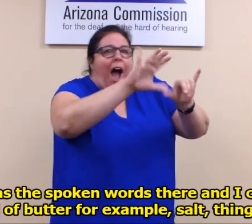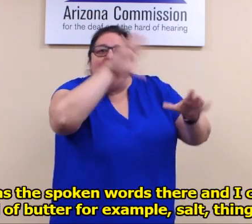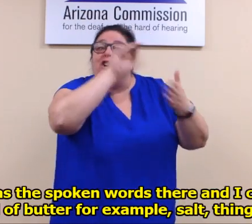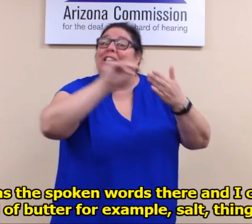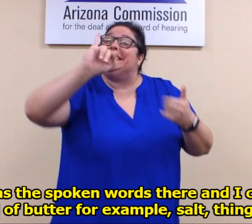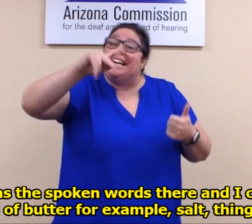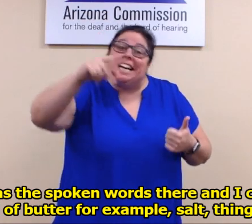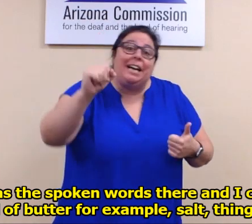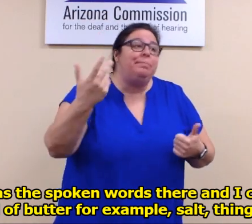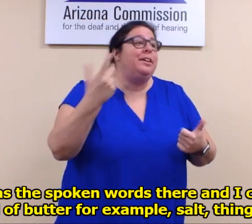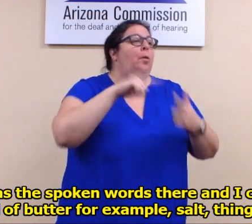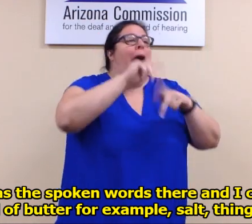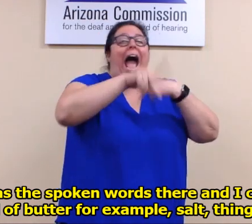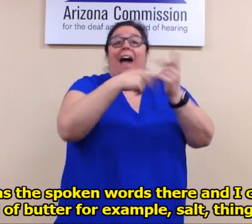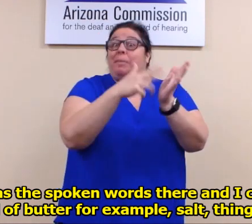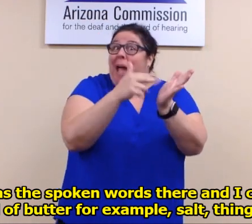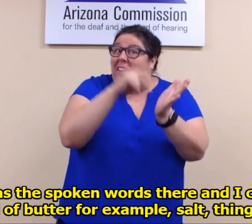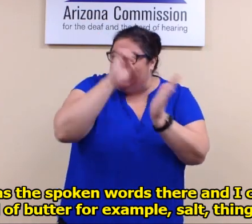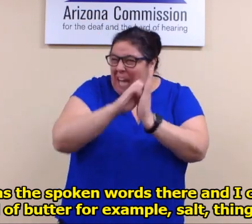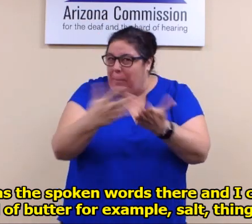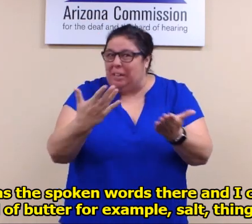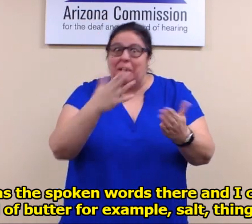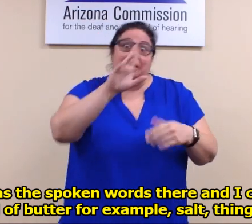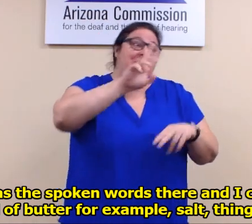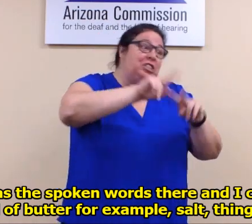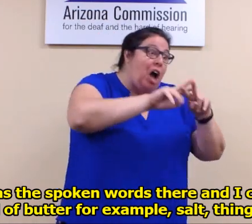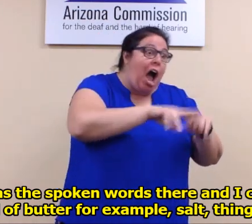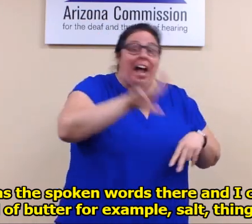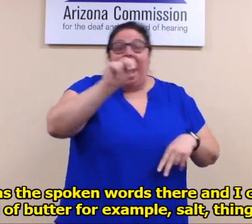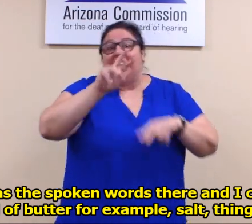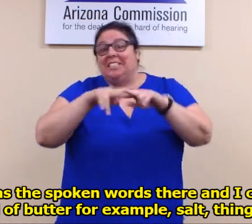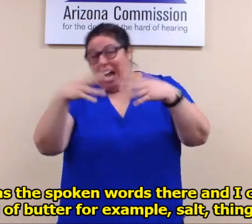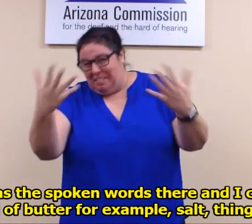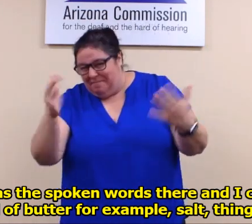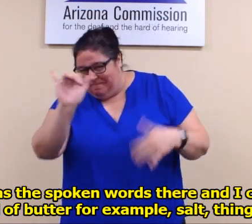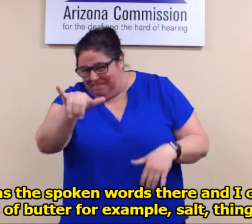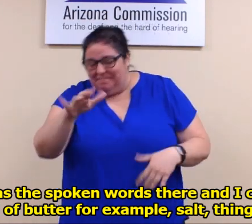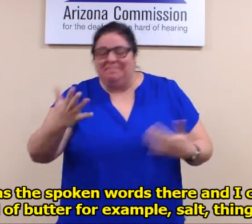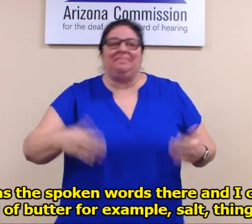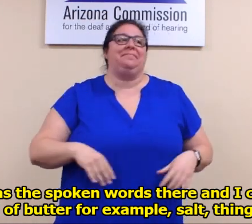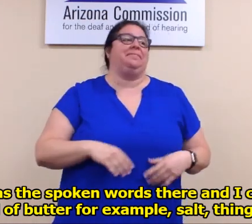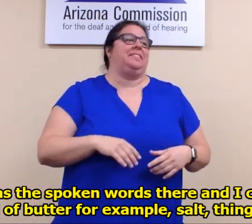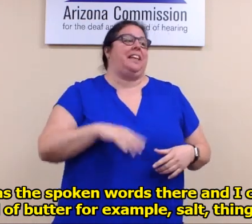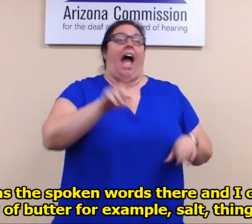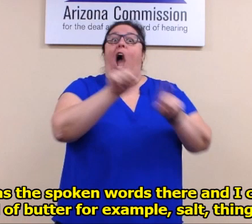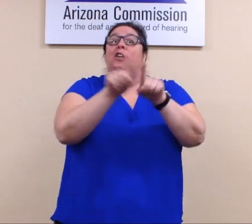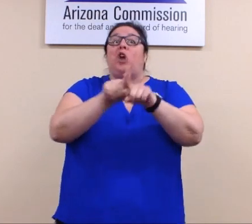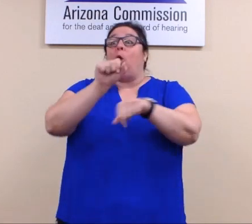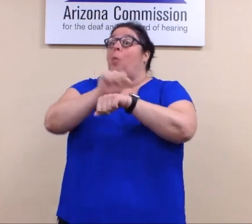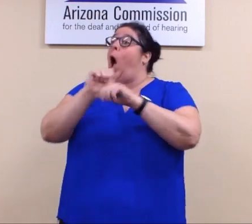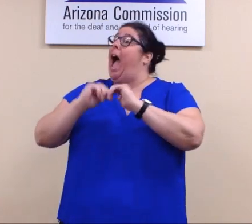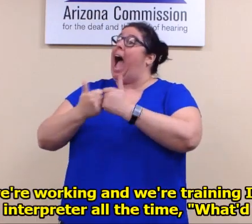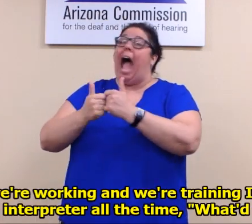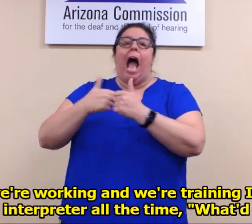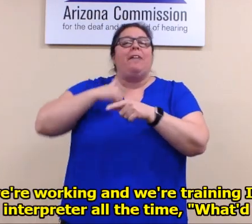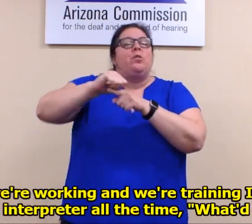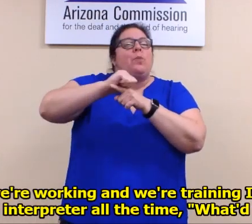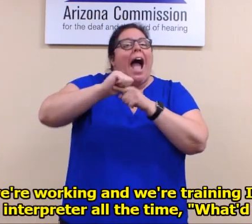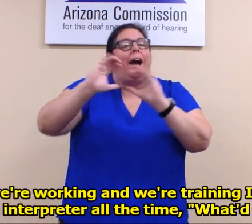words there. And I can learn tips, what kind of butter, for example, salt, things like that. Also, when